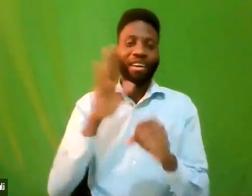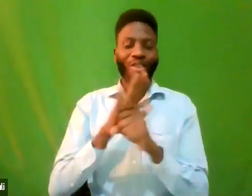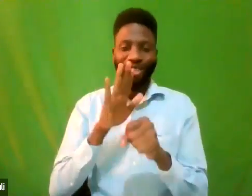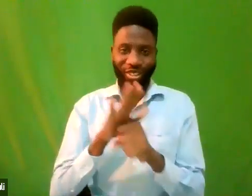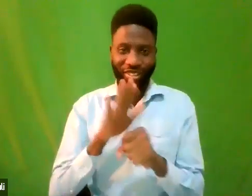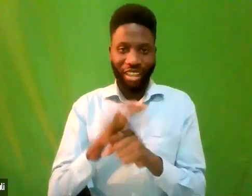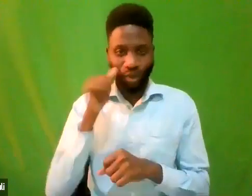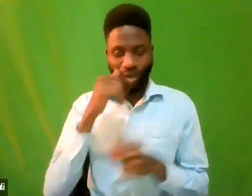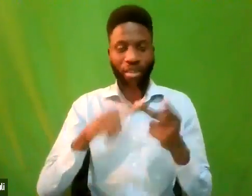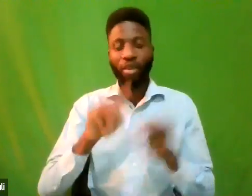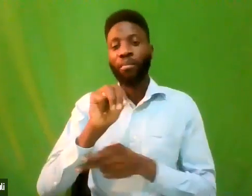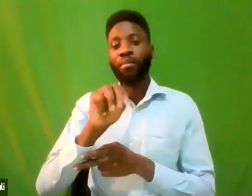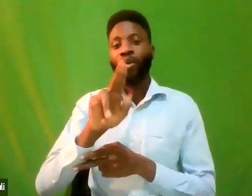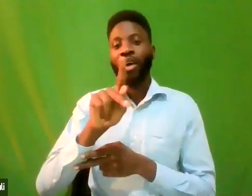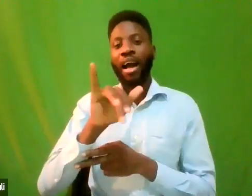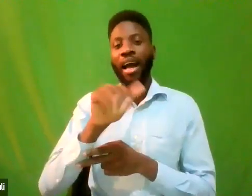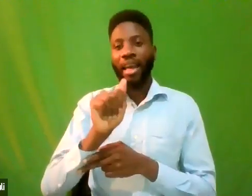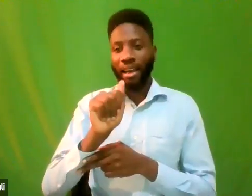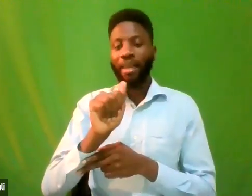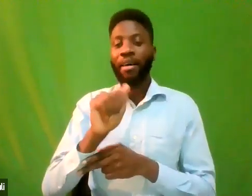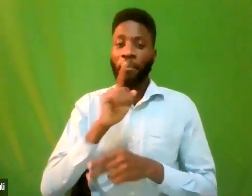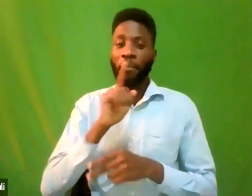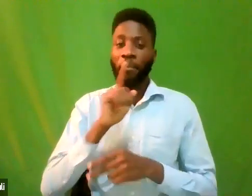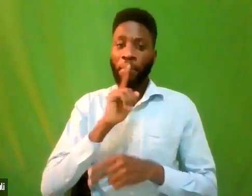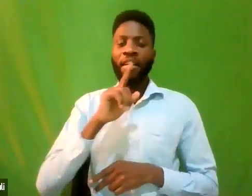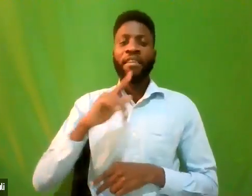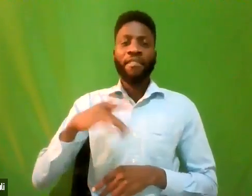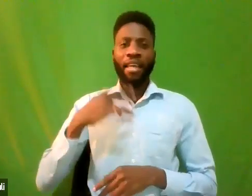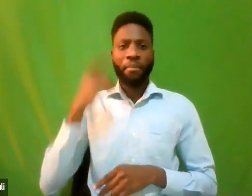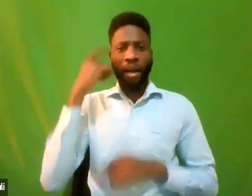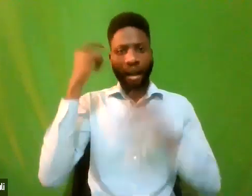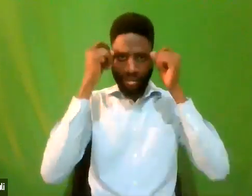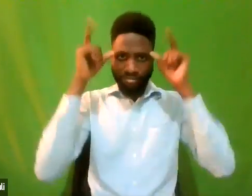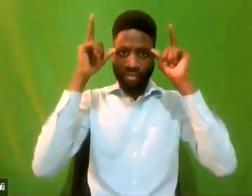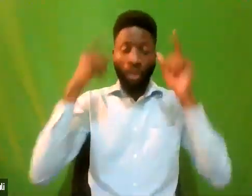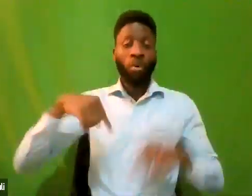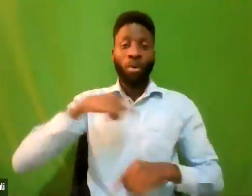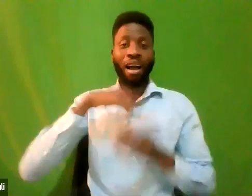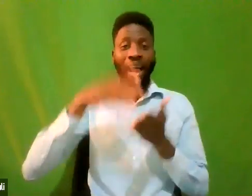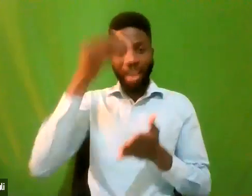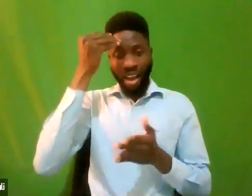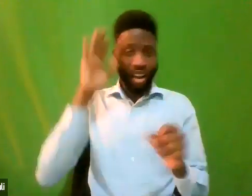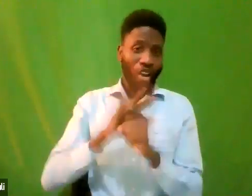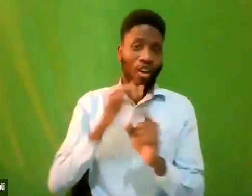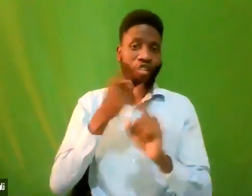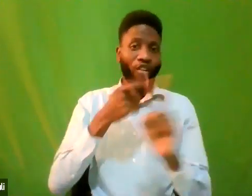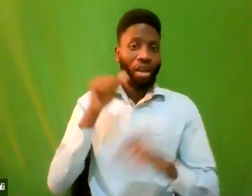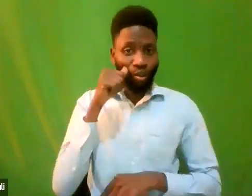Mokaya Brian, it has been an enlightening session. We've learned a lot from Ashura. My prayer is we